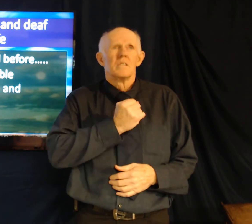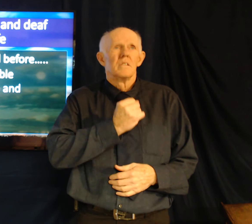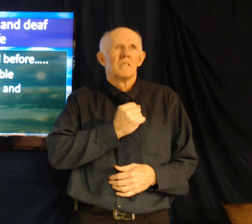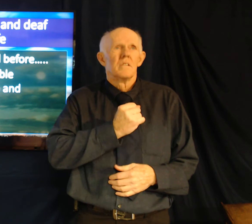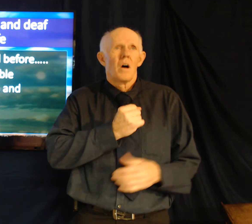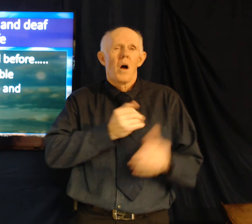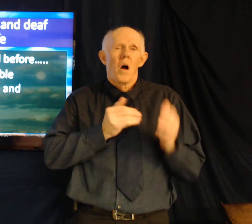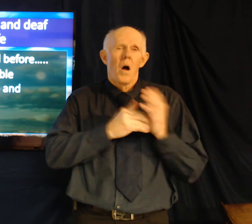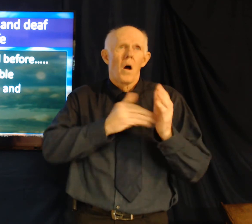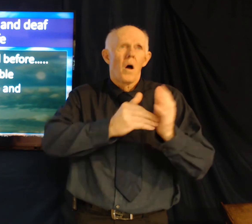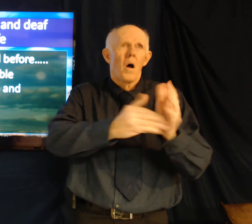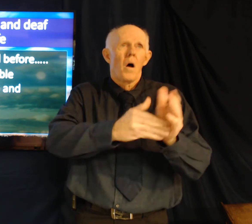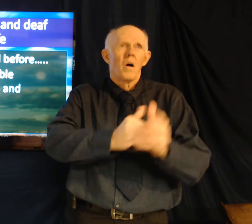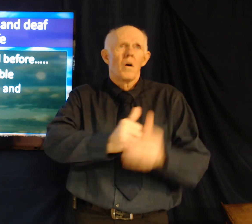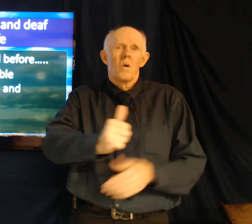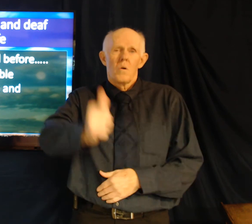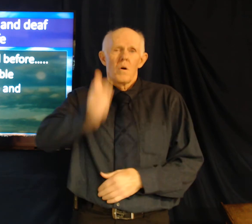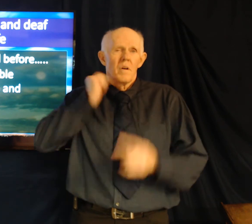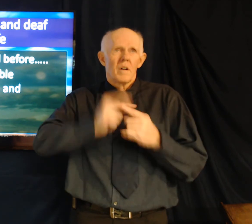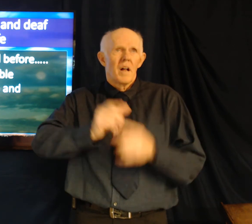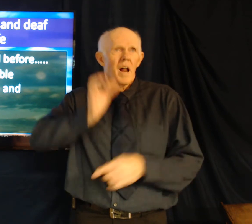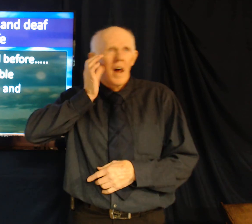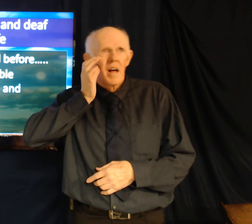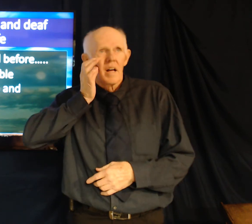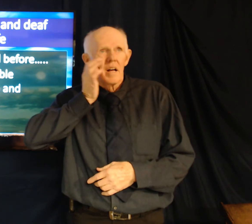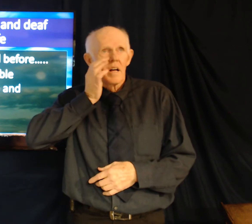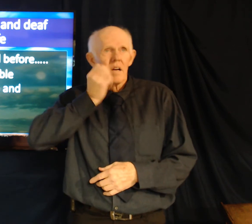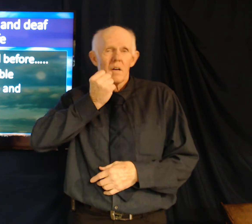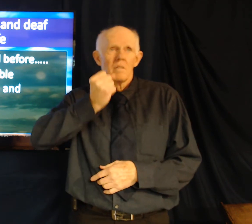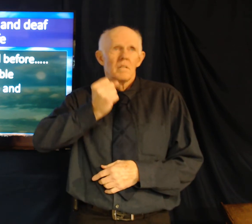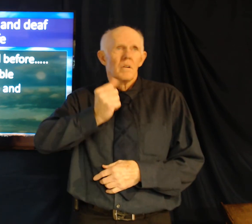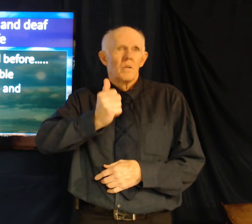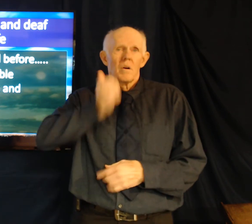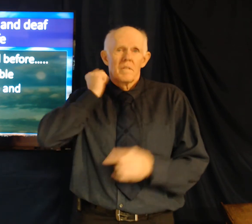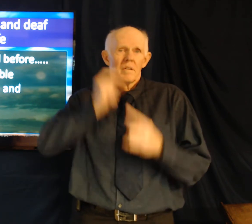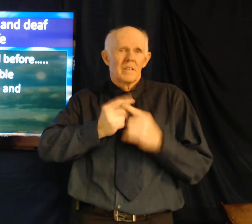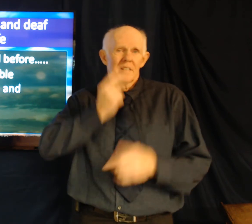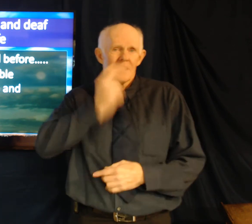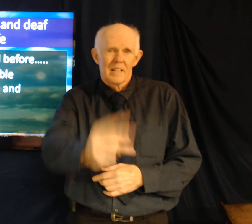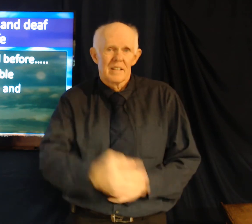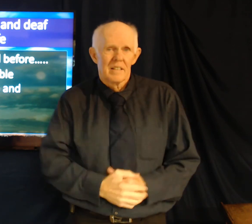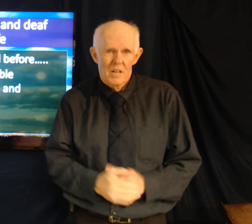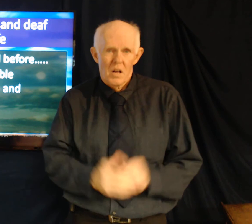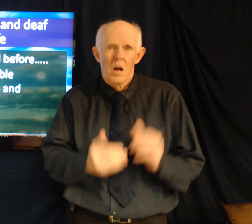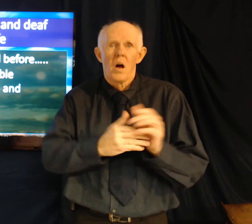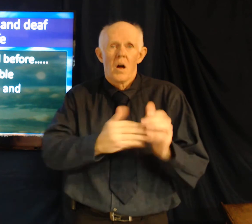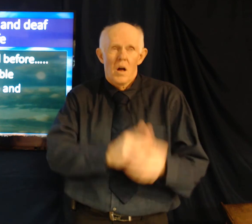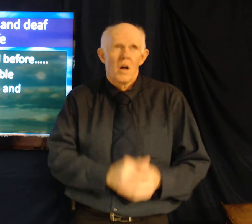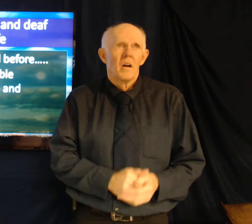Israel often refused to listen and refused to see. Often.